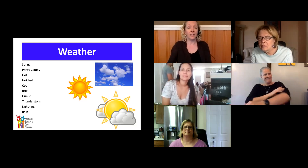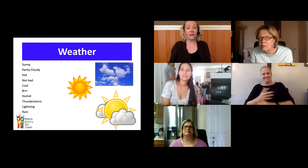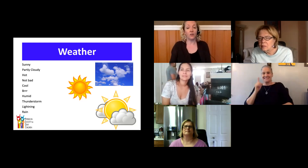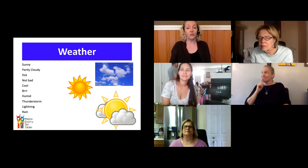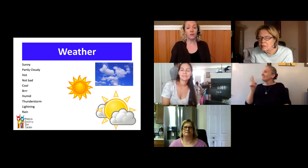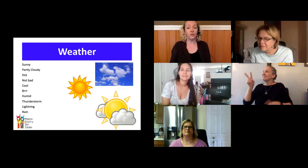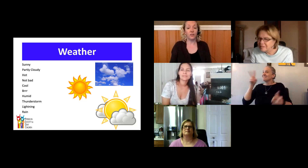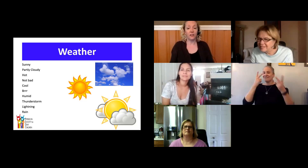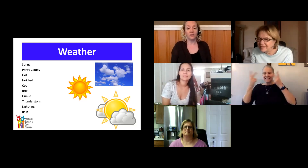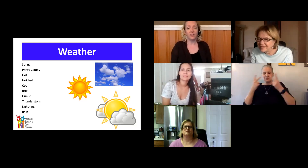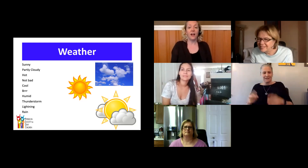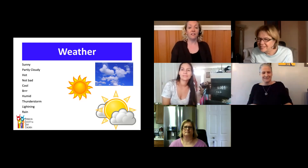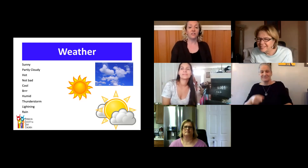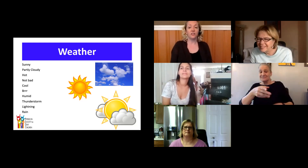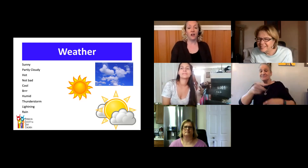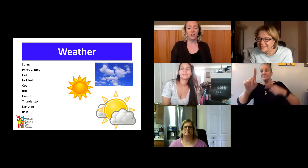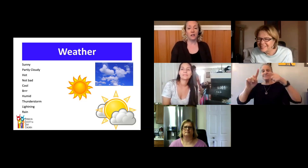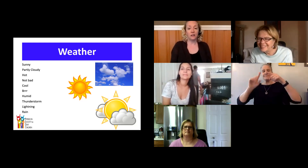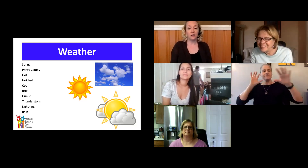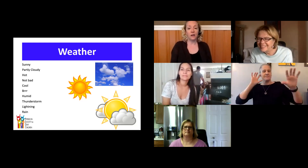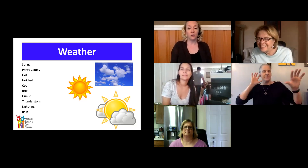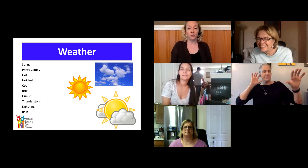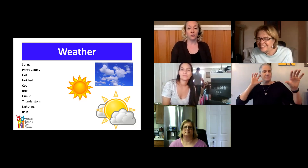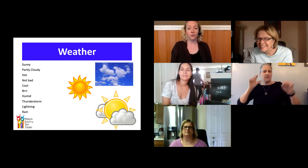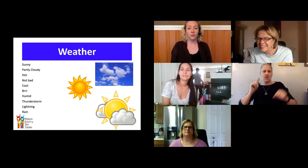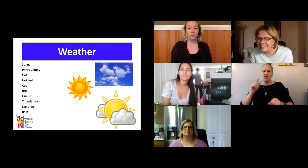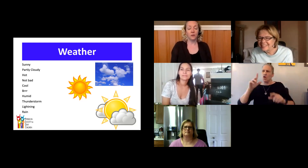and that thunder actually had sound that went along with it.